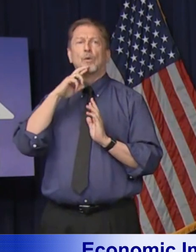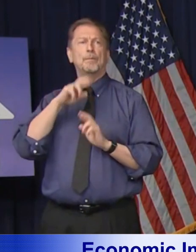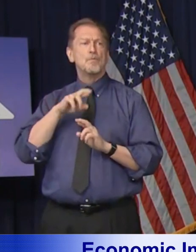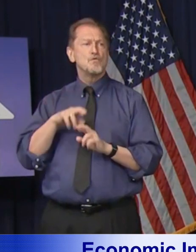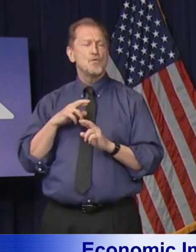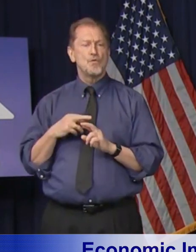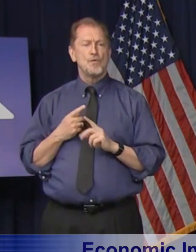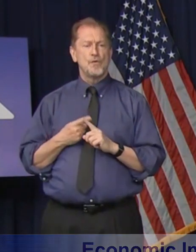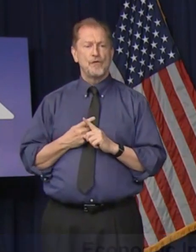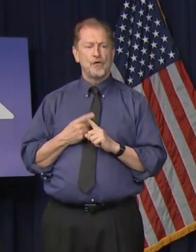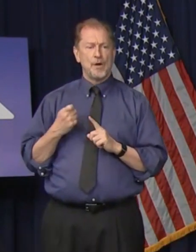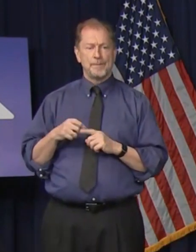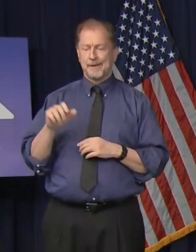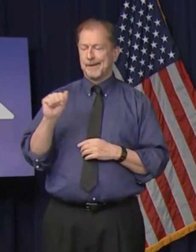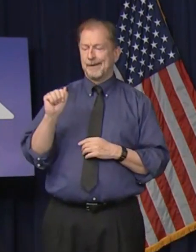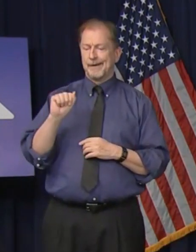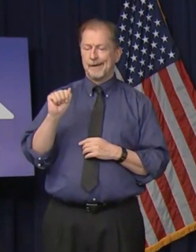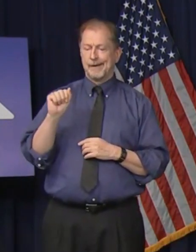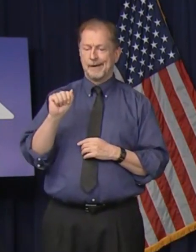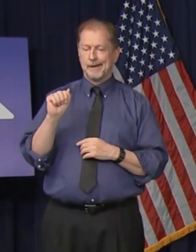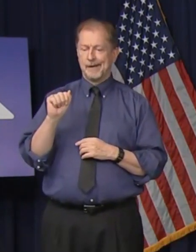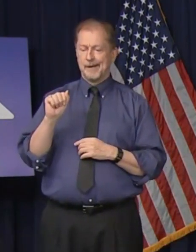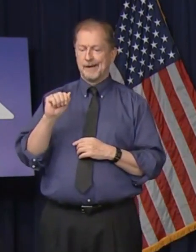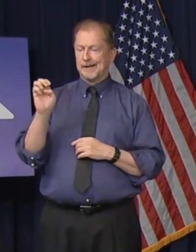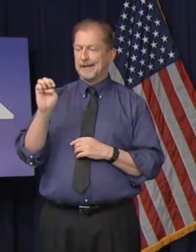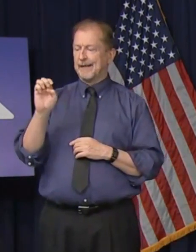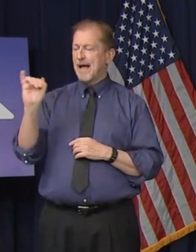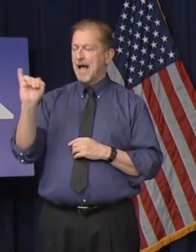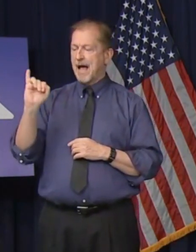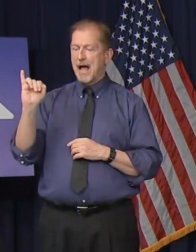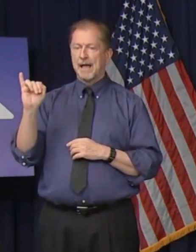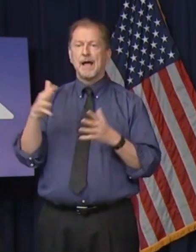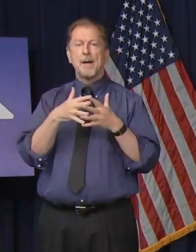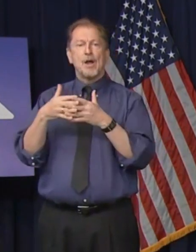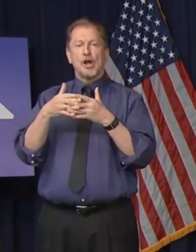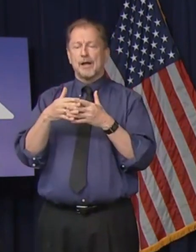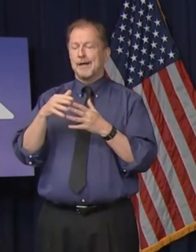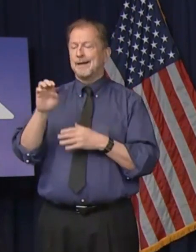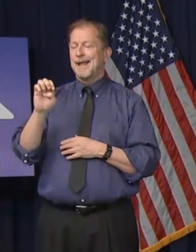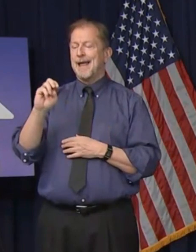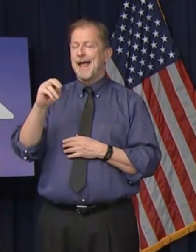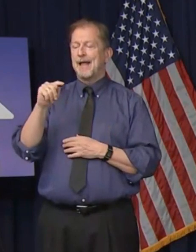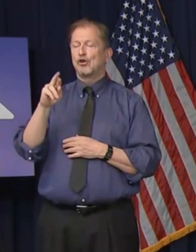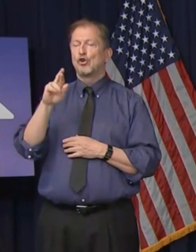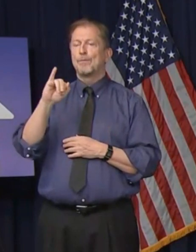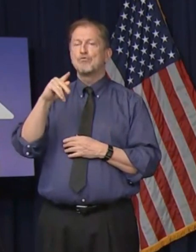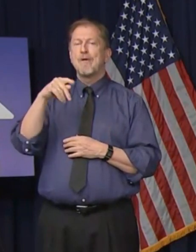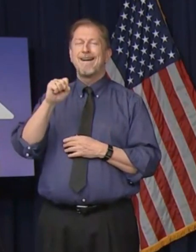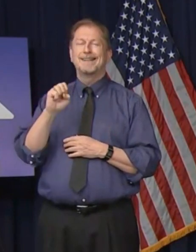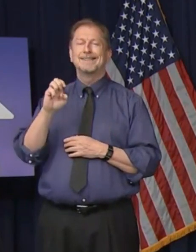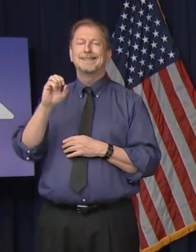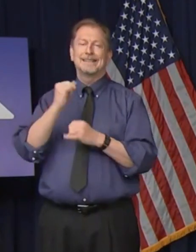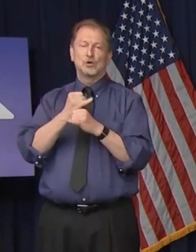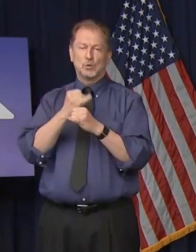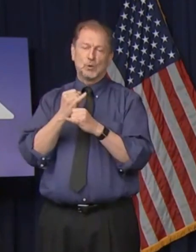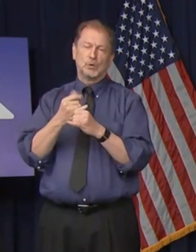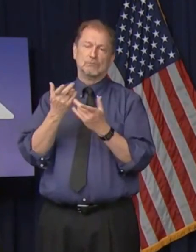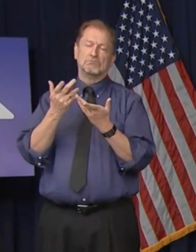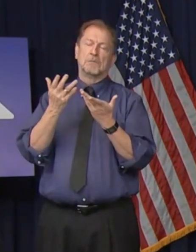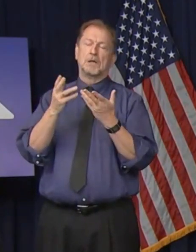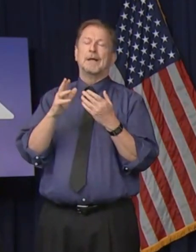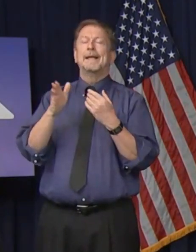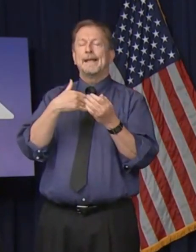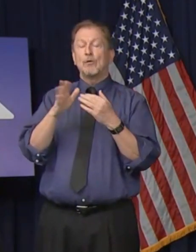think, the AEI, the American Enterprise Institute, and a few others. The suggestion, kind of